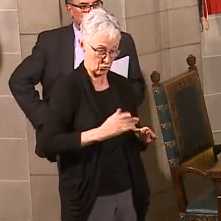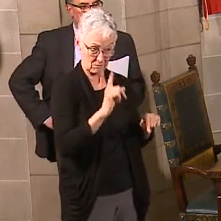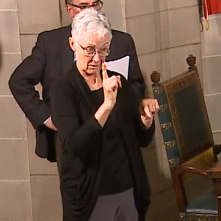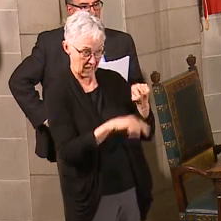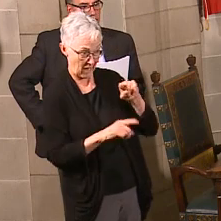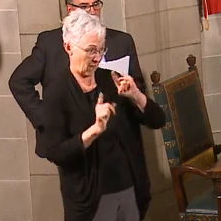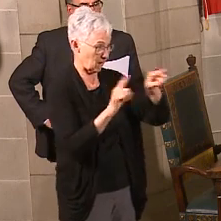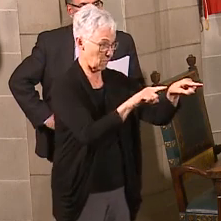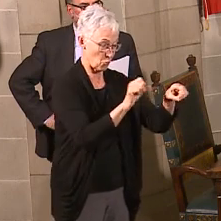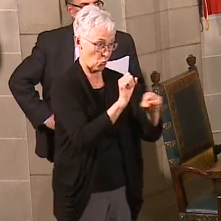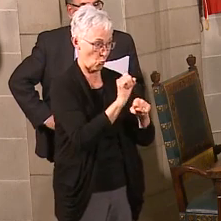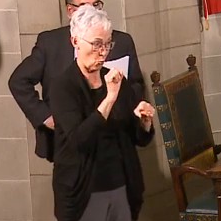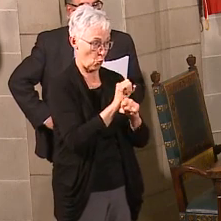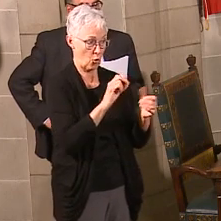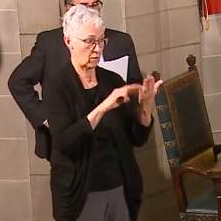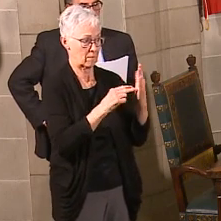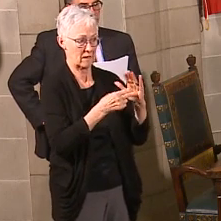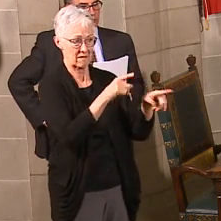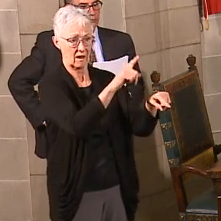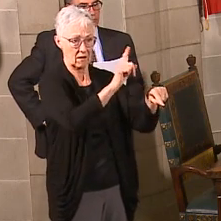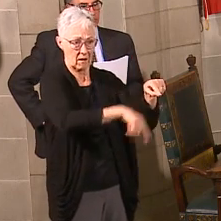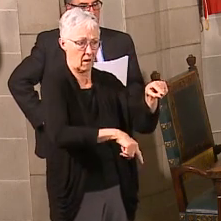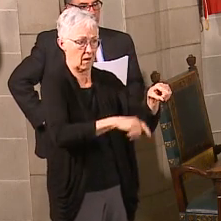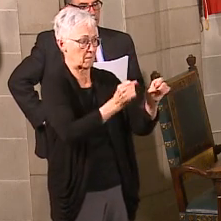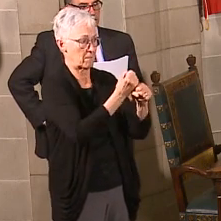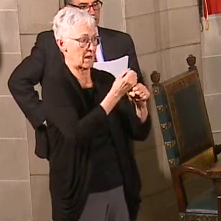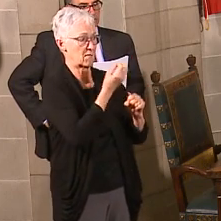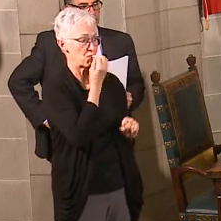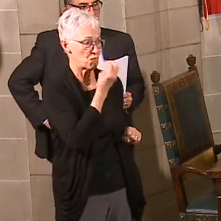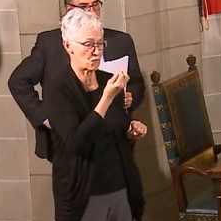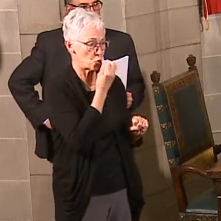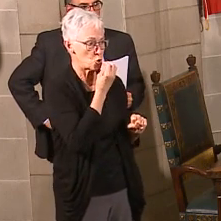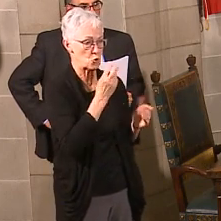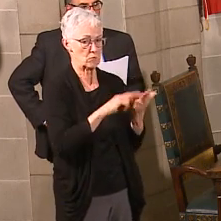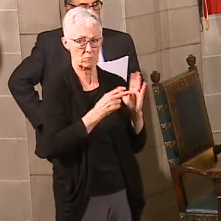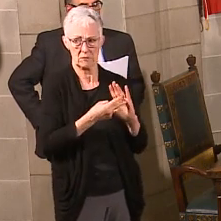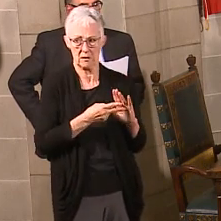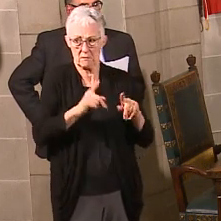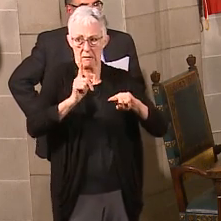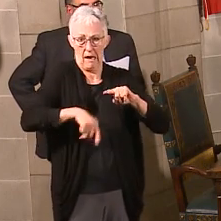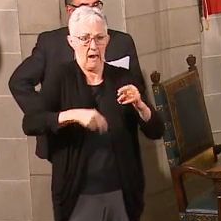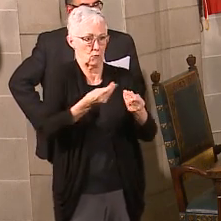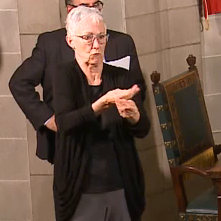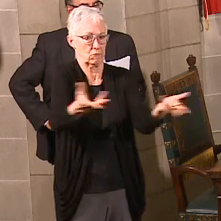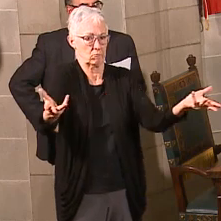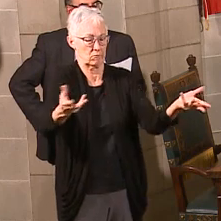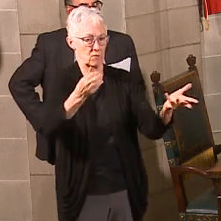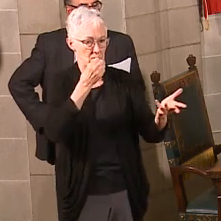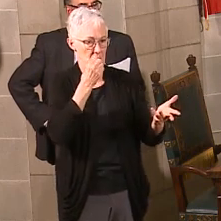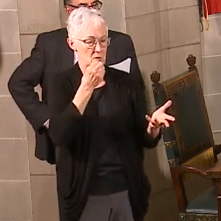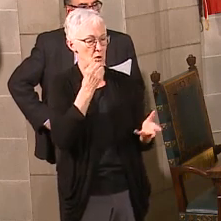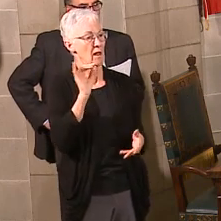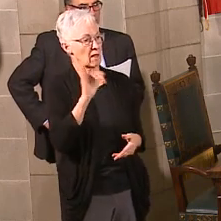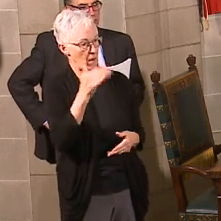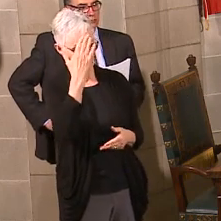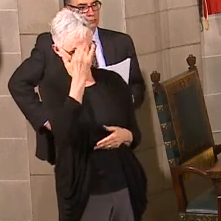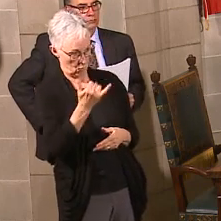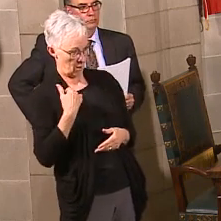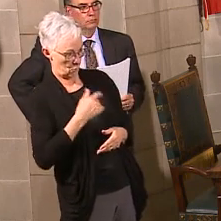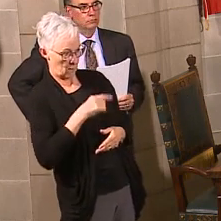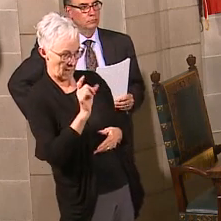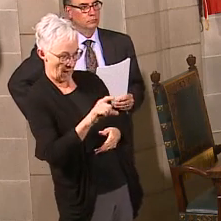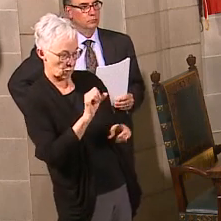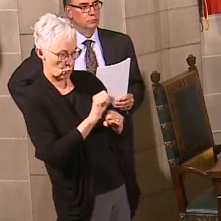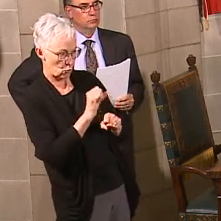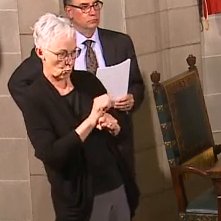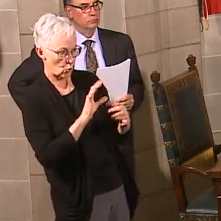So this is a part of what we're doing, is to work collaboratively to be able to get all those, get that done. And again, we will continue to do that.